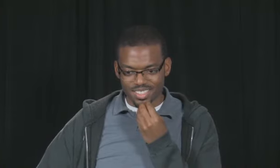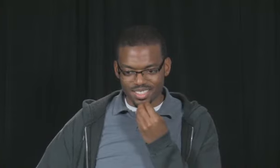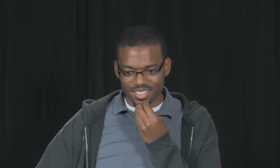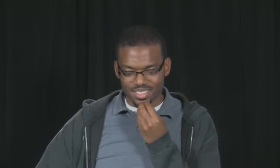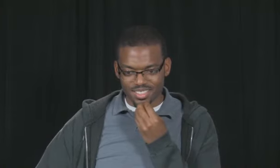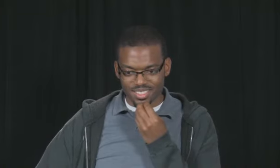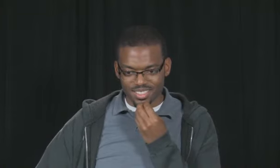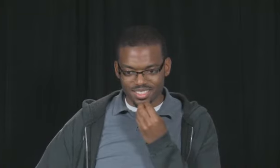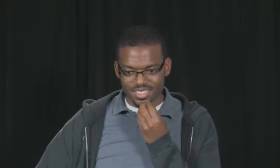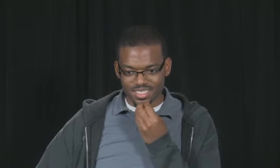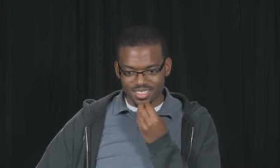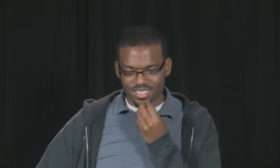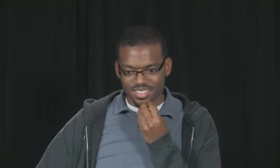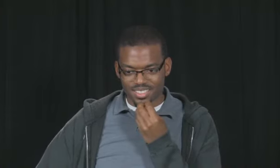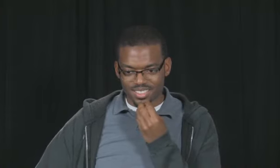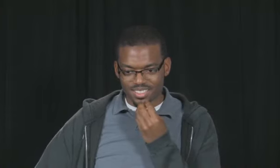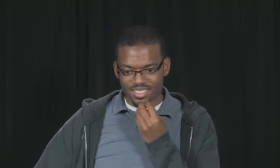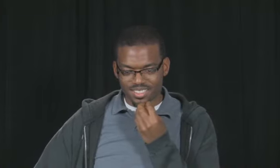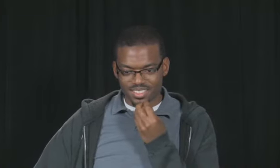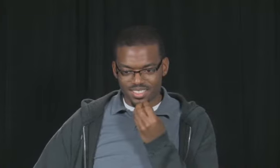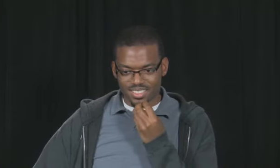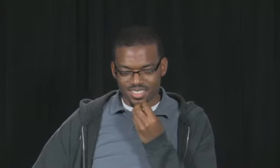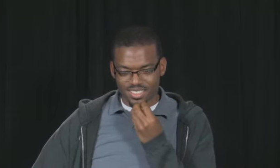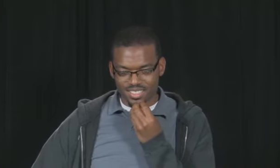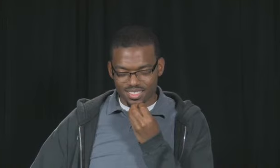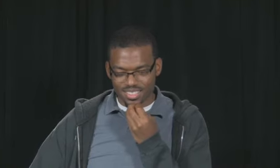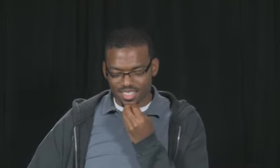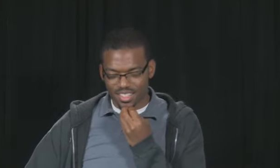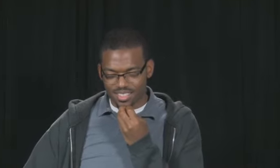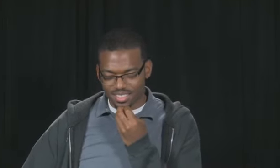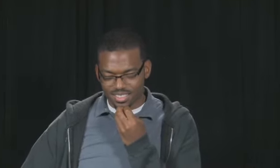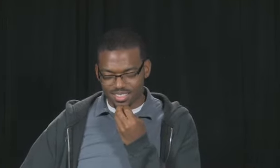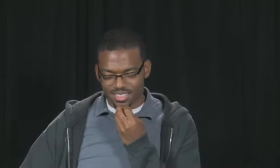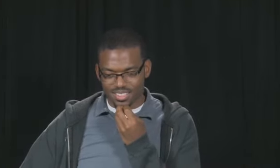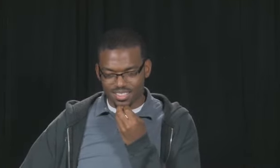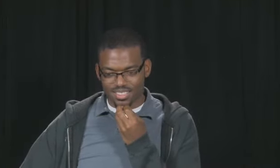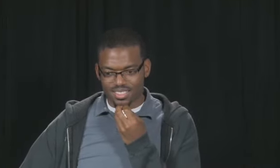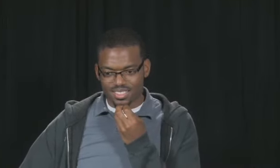So try it one more time and see what notes you can come up with. Okay. to keep it from being